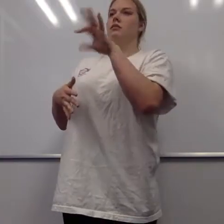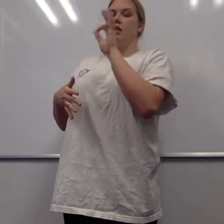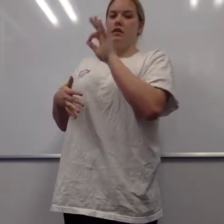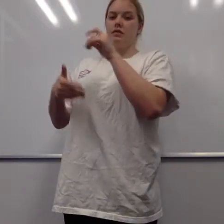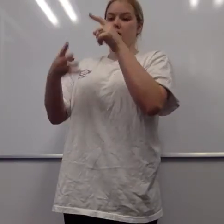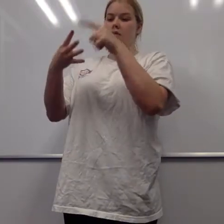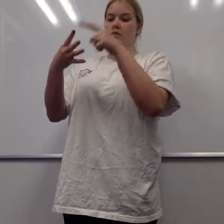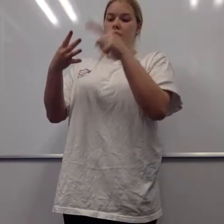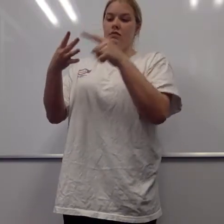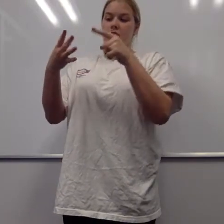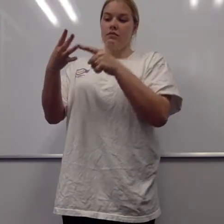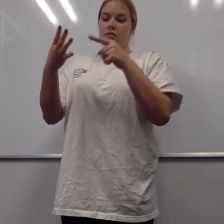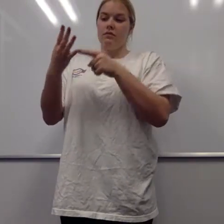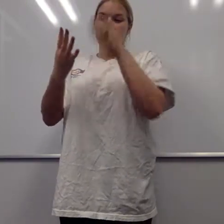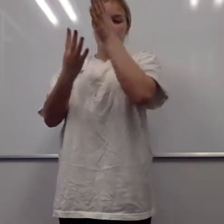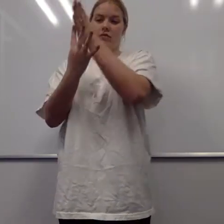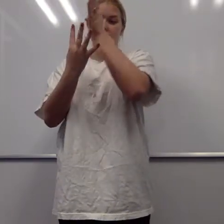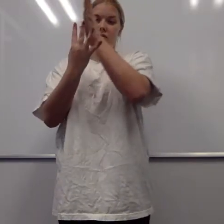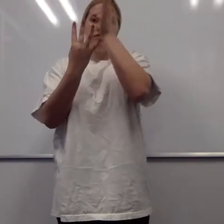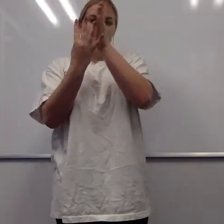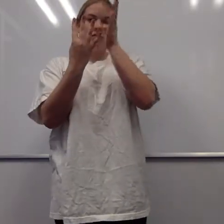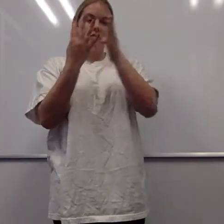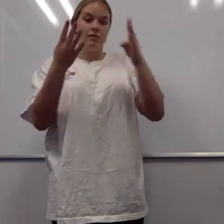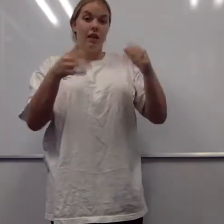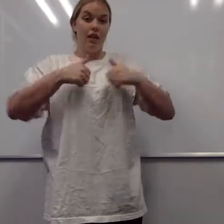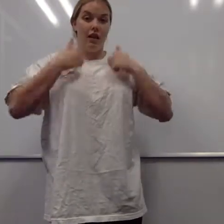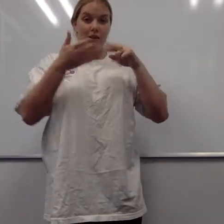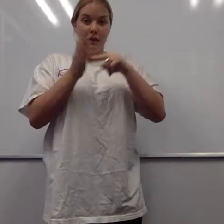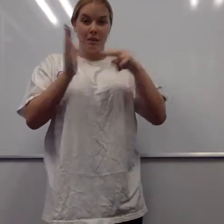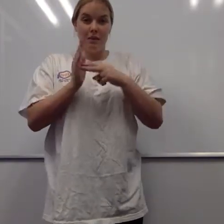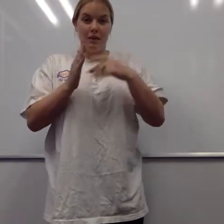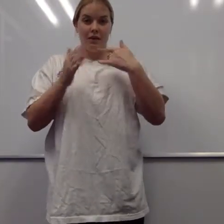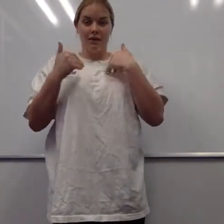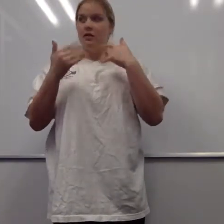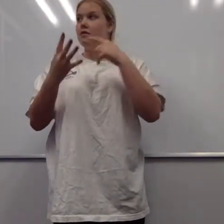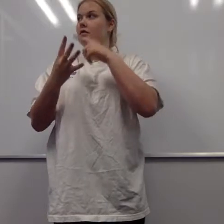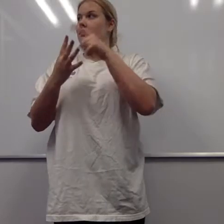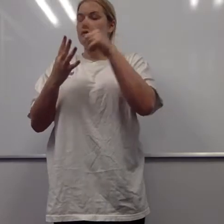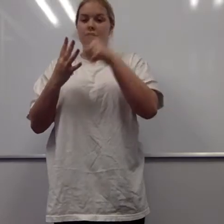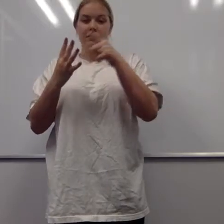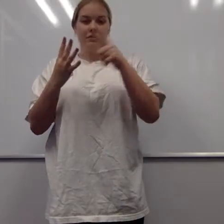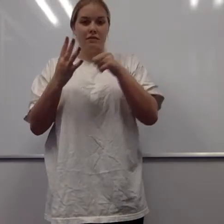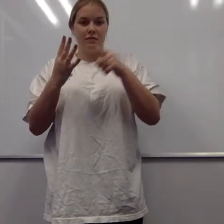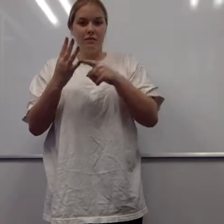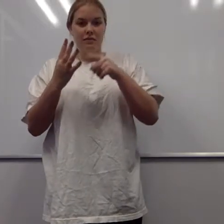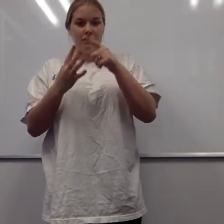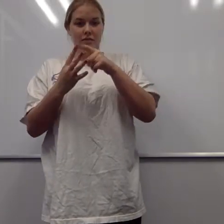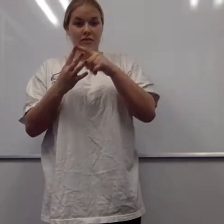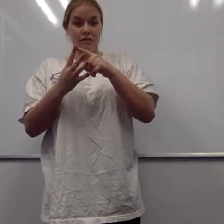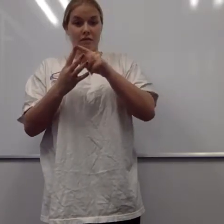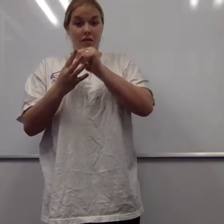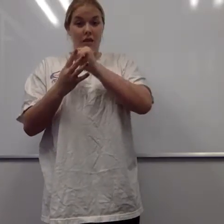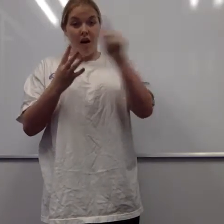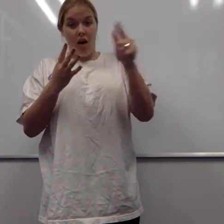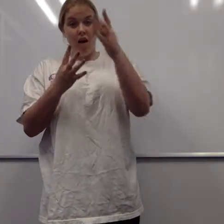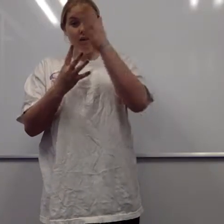4 pillars of a meaningful life. And we can each create lives of meaning by building some or all of these pillars in our